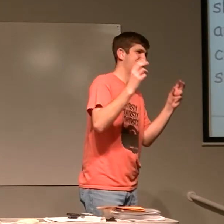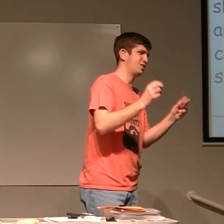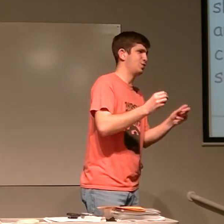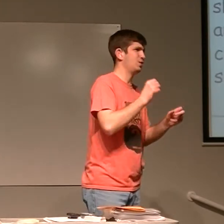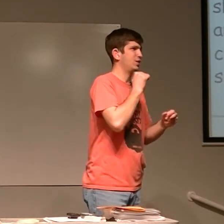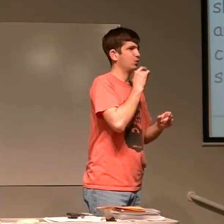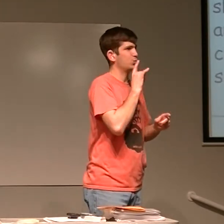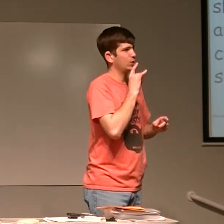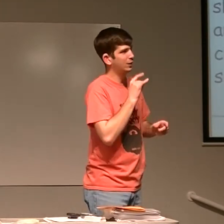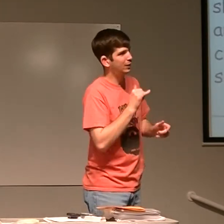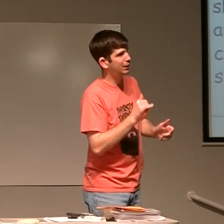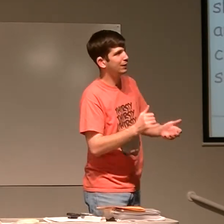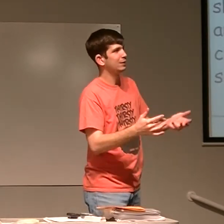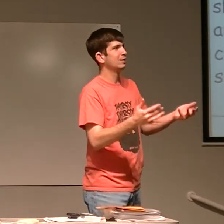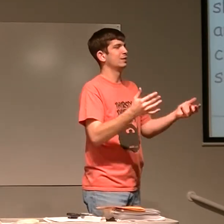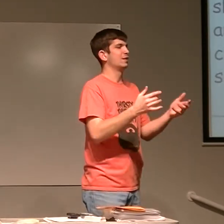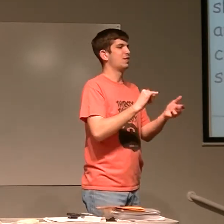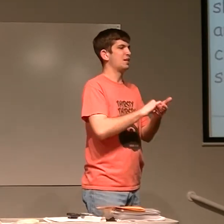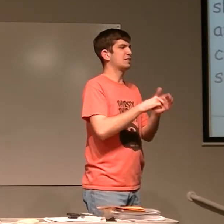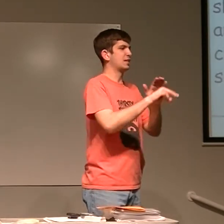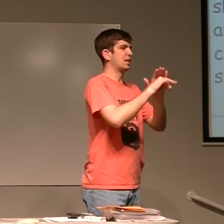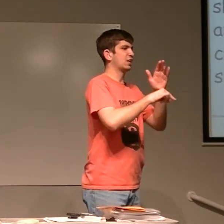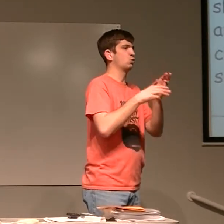no, not really, but that's a negative way.